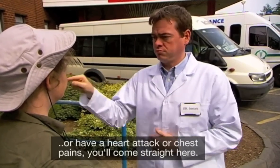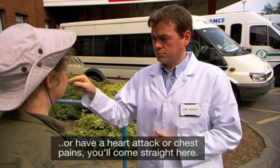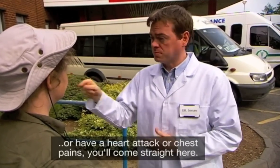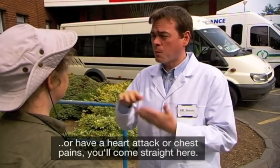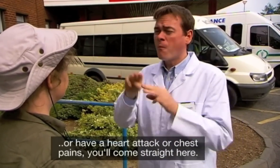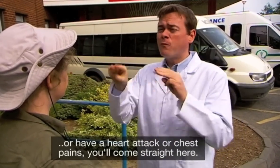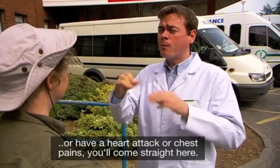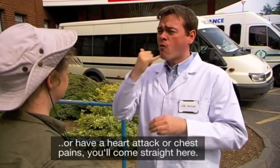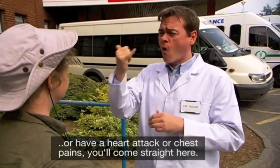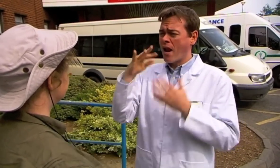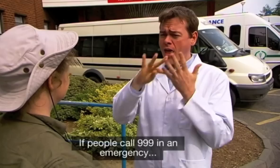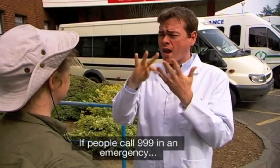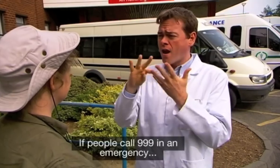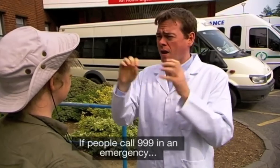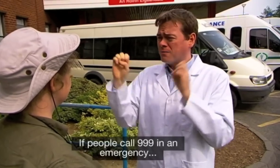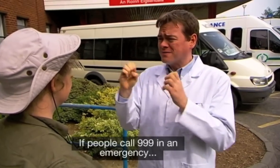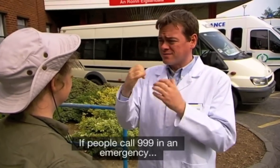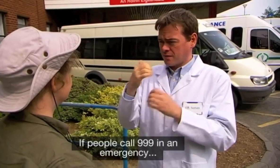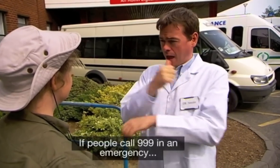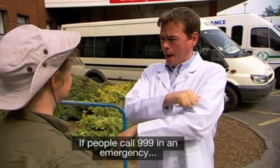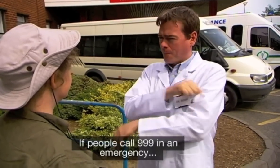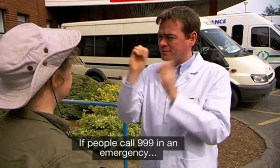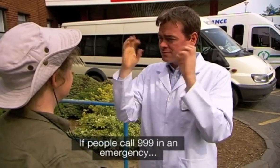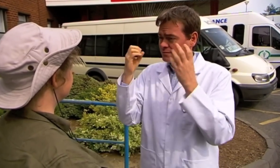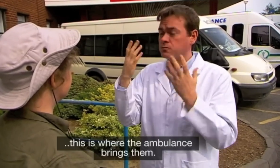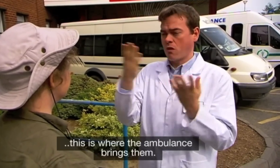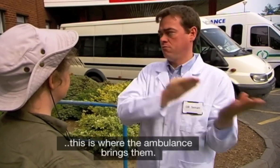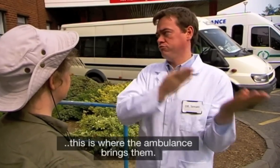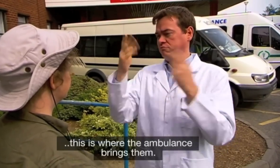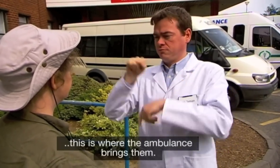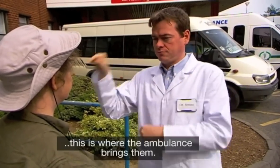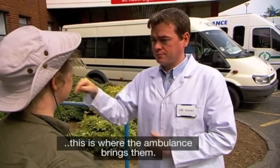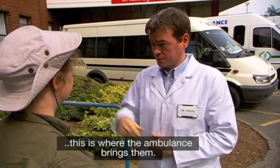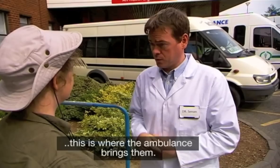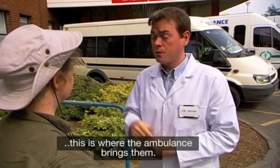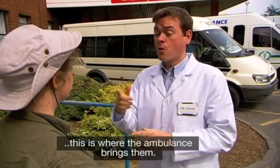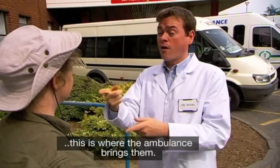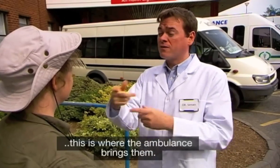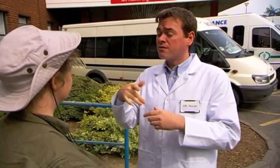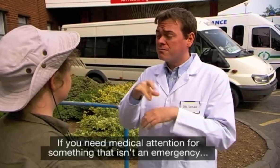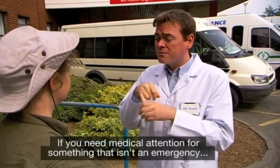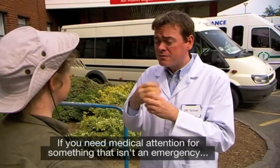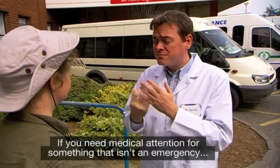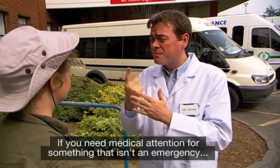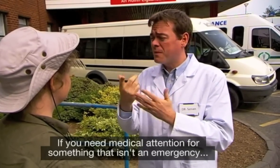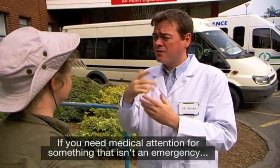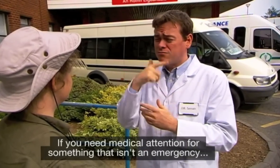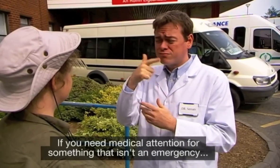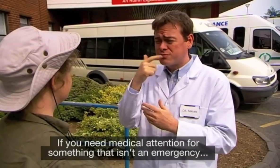You'll come straight here. If people call 999 in an emergency, this is where the ambulance brings them. If you ever need medical attention for